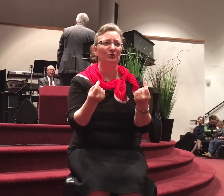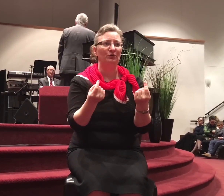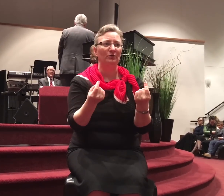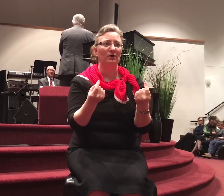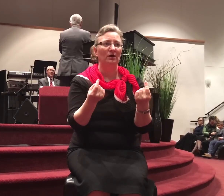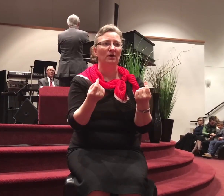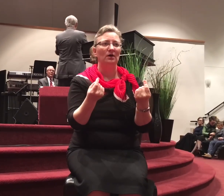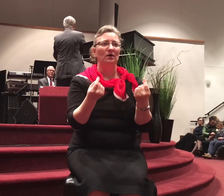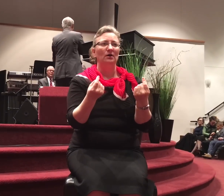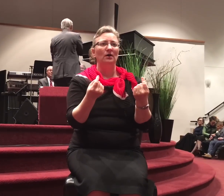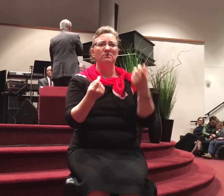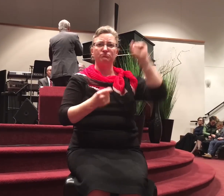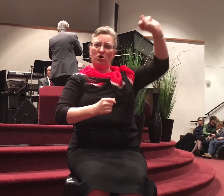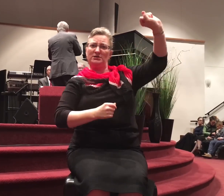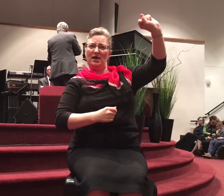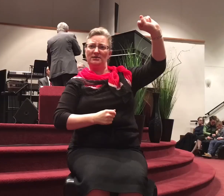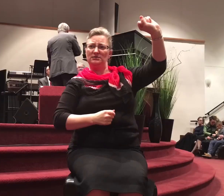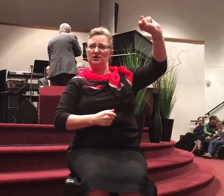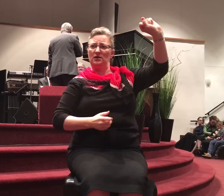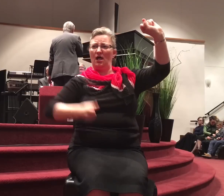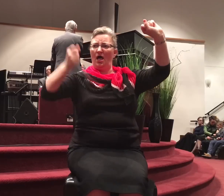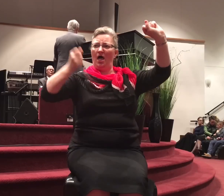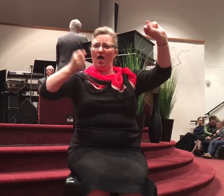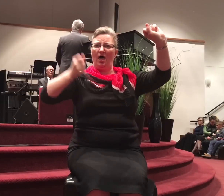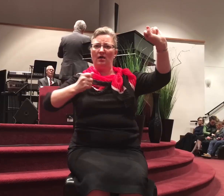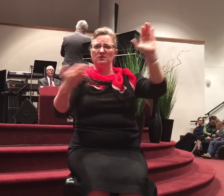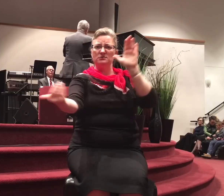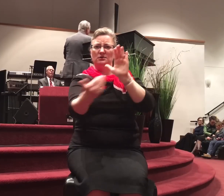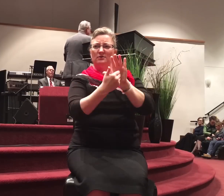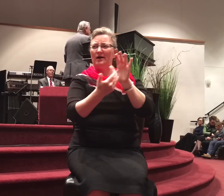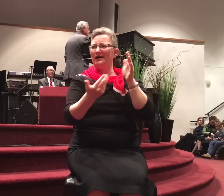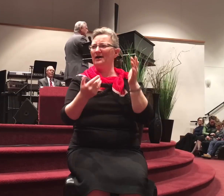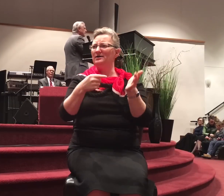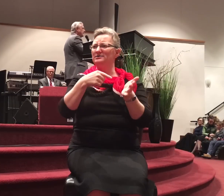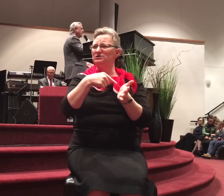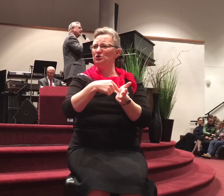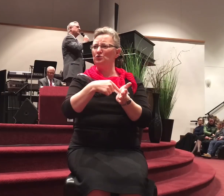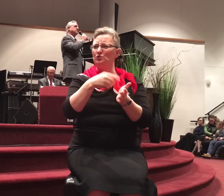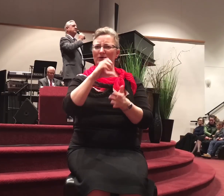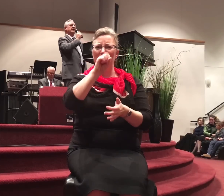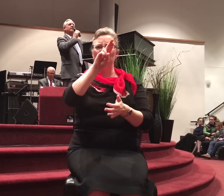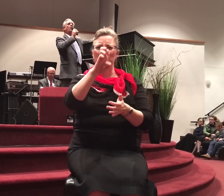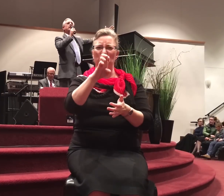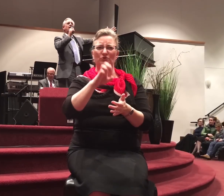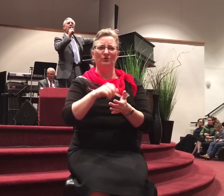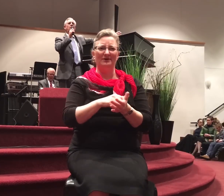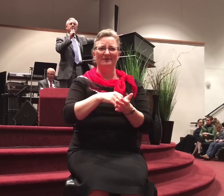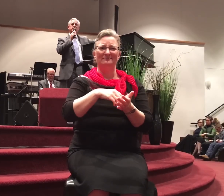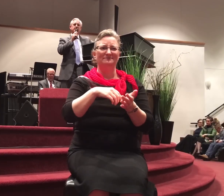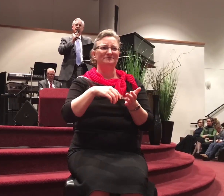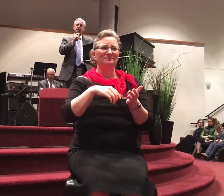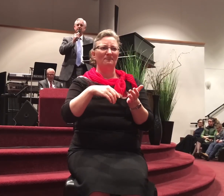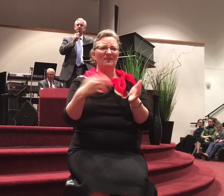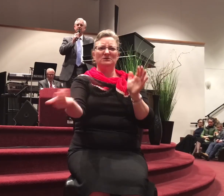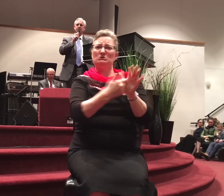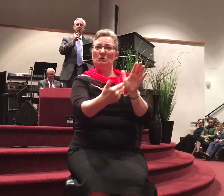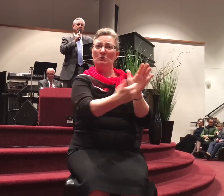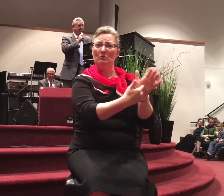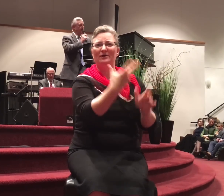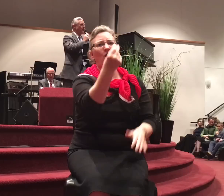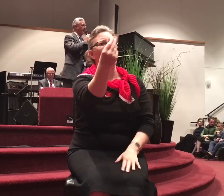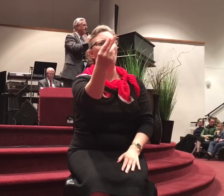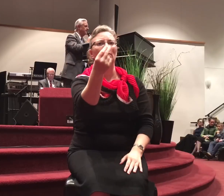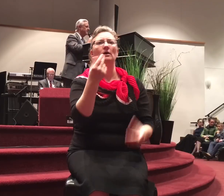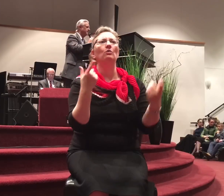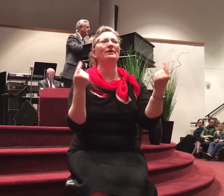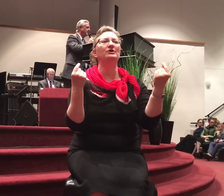streets. He didn't file a lawsuit. He wasn't obnoxious. He didn't beat people up. He just did what he always did.